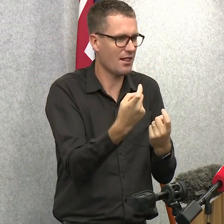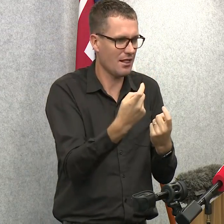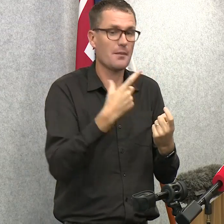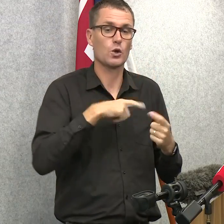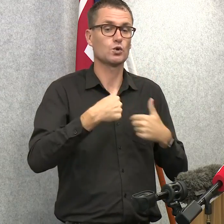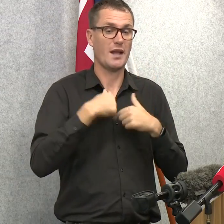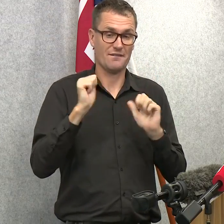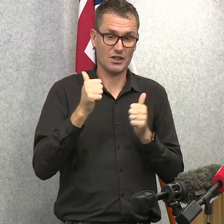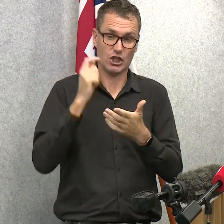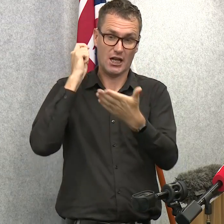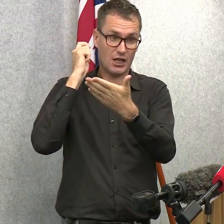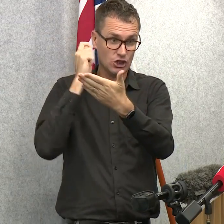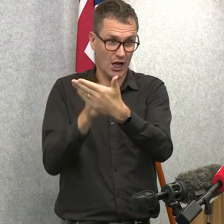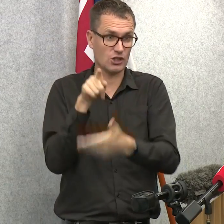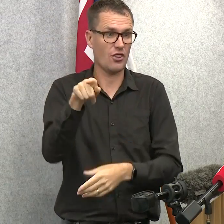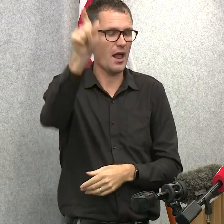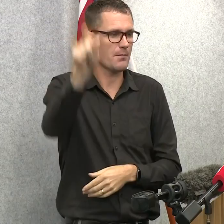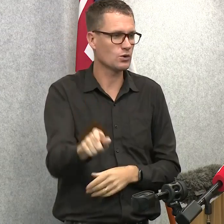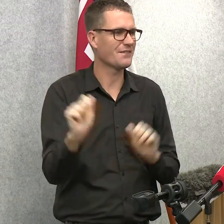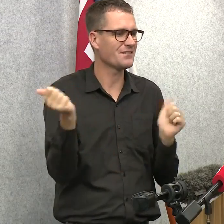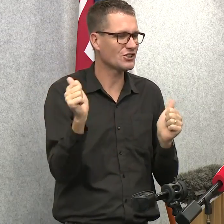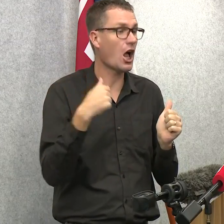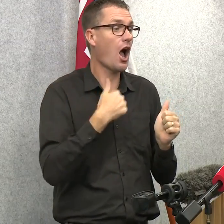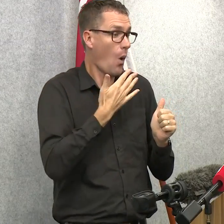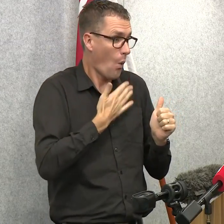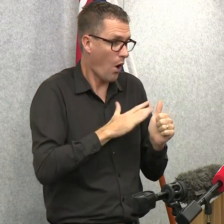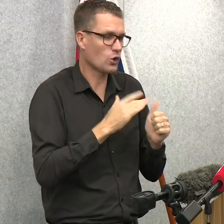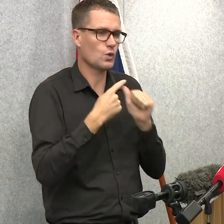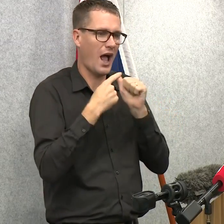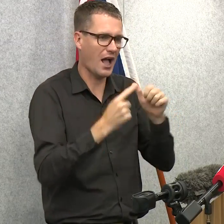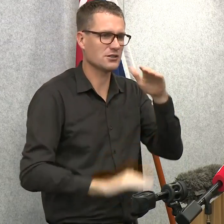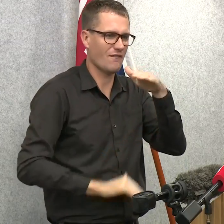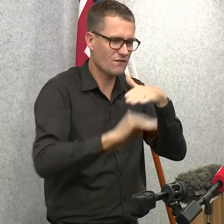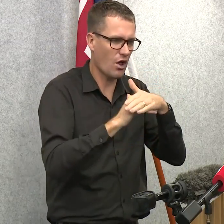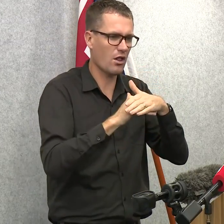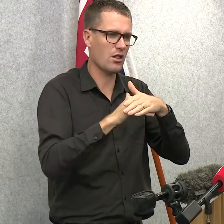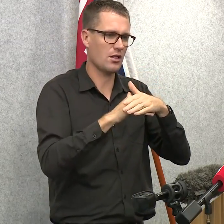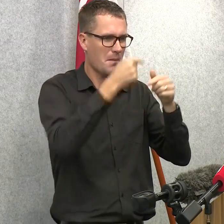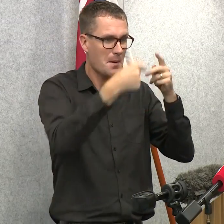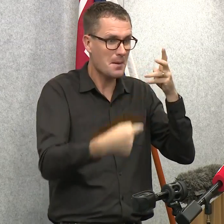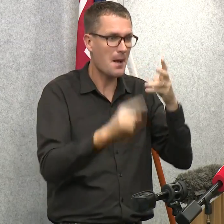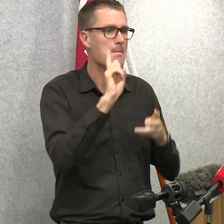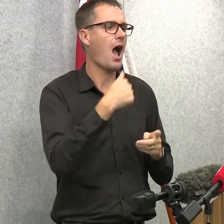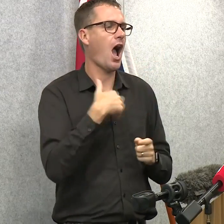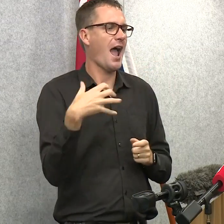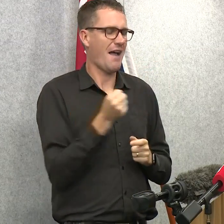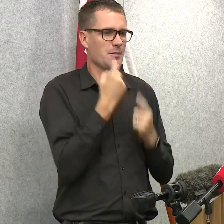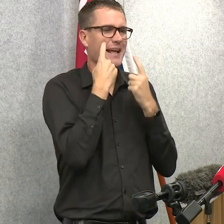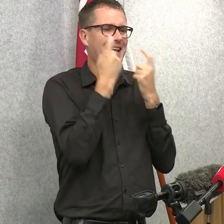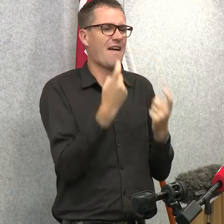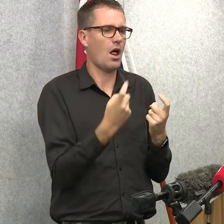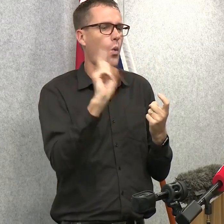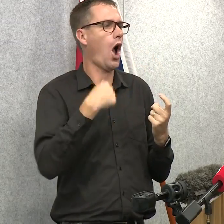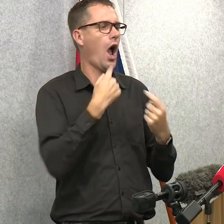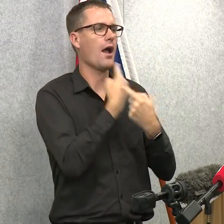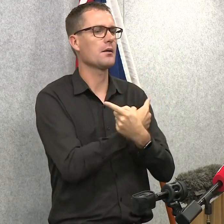laid. So as much as I want to answer your question as fully as possible, I have to be careful about what I put into the domain